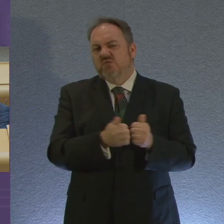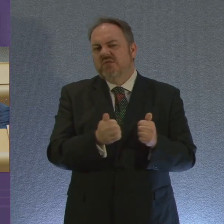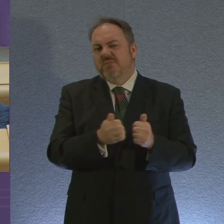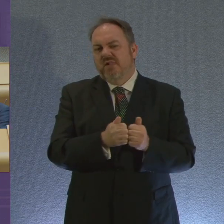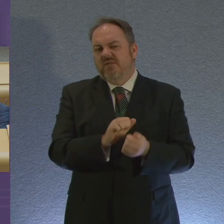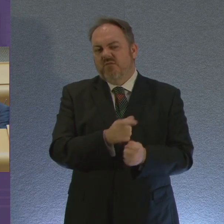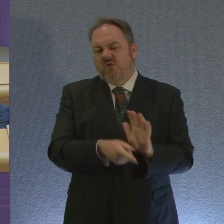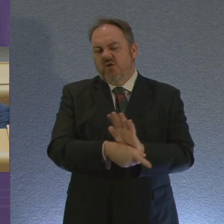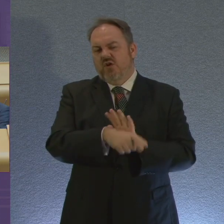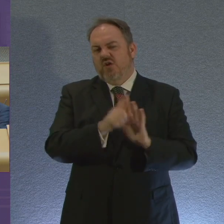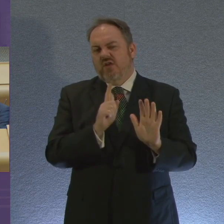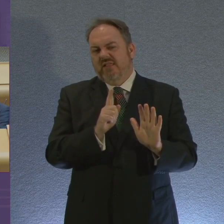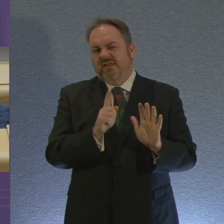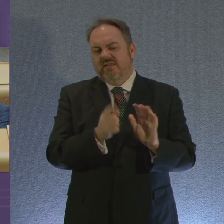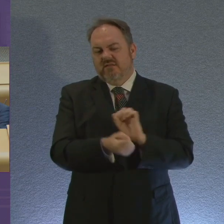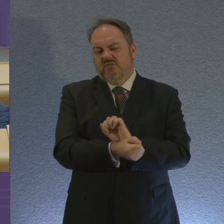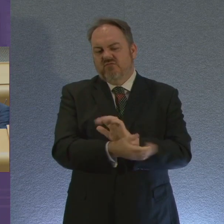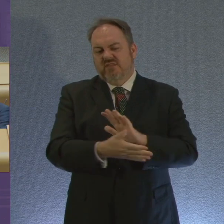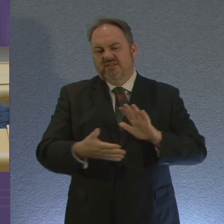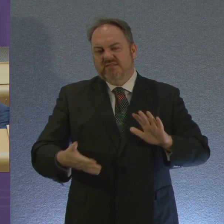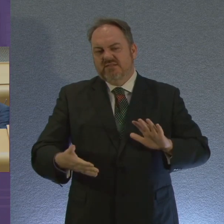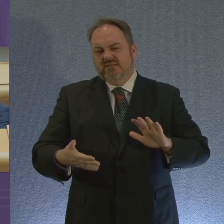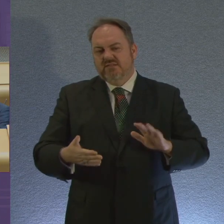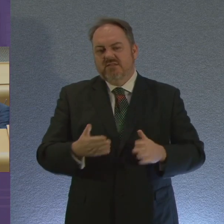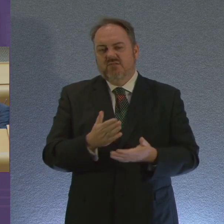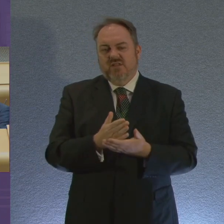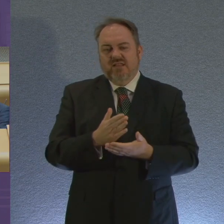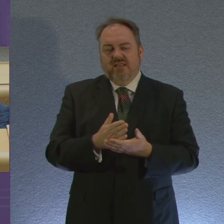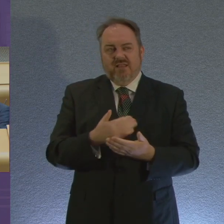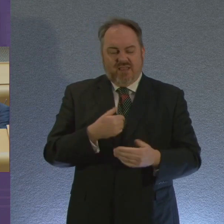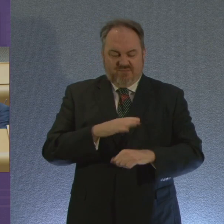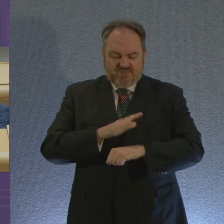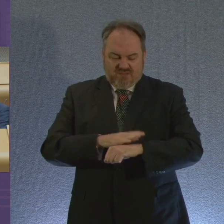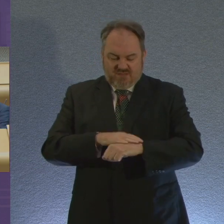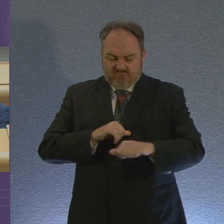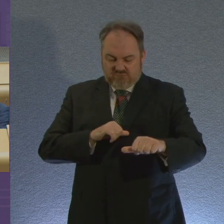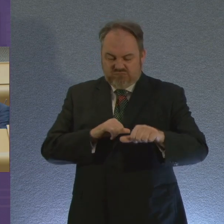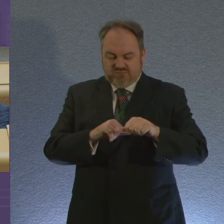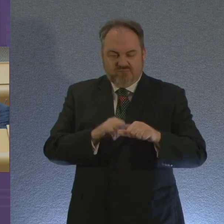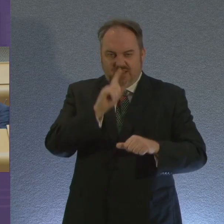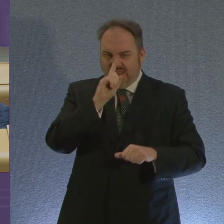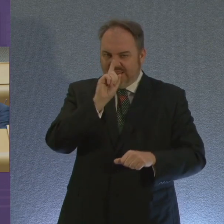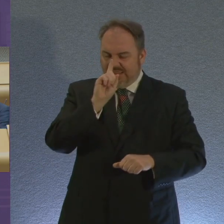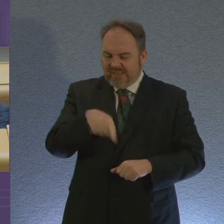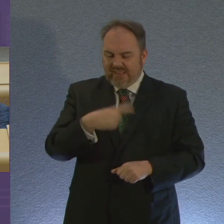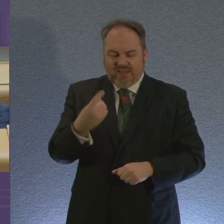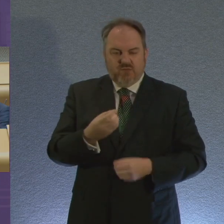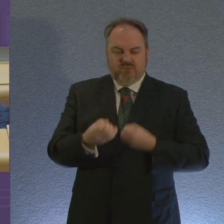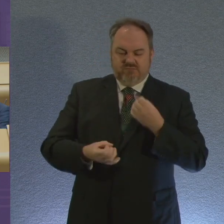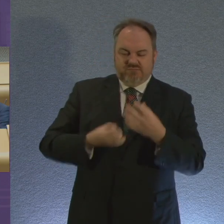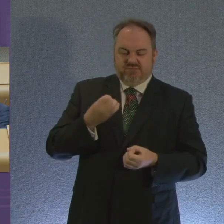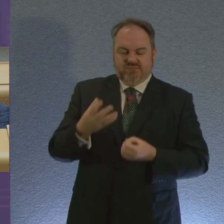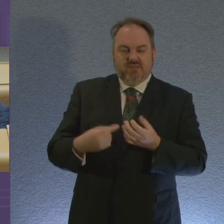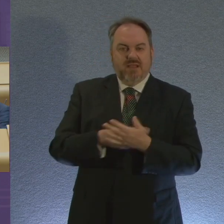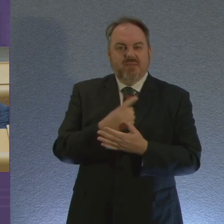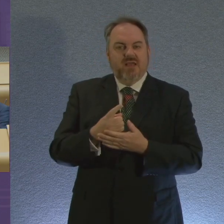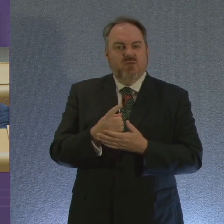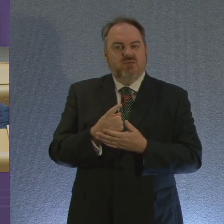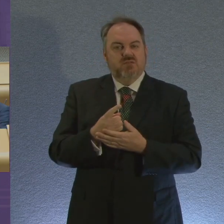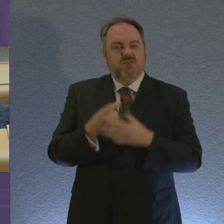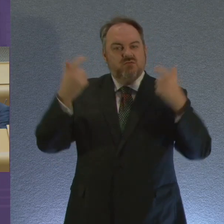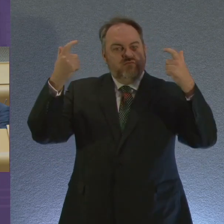release. Secondly, Presiding Officer, with only 4 minutes, I cannot elaborate in depth on the proposal to suspend trial by jury. But had